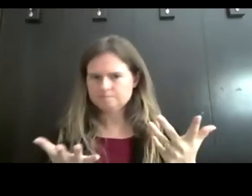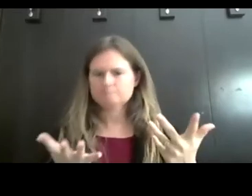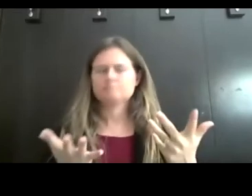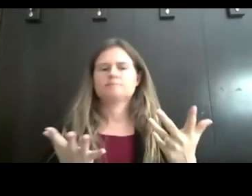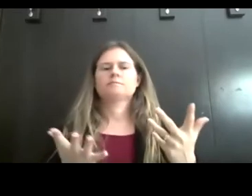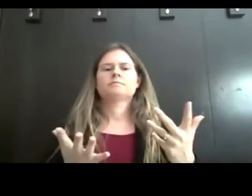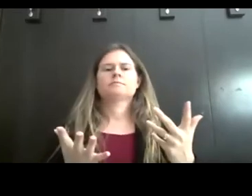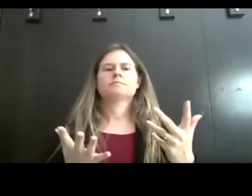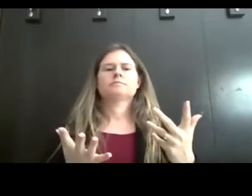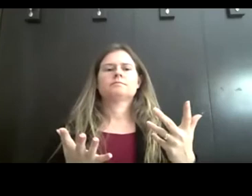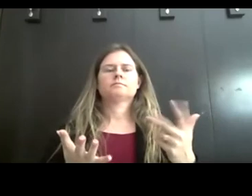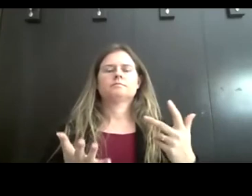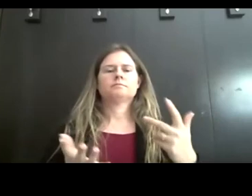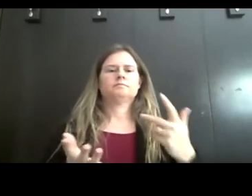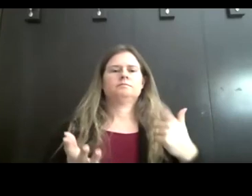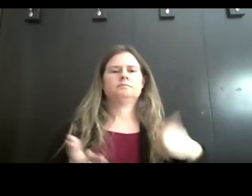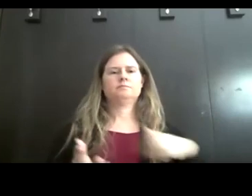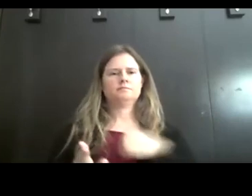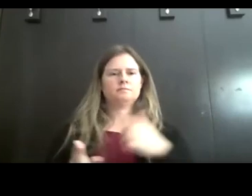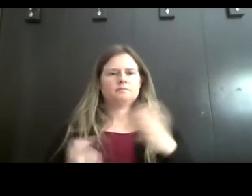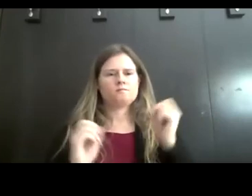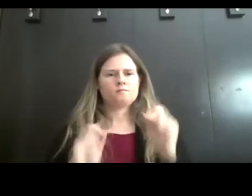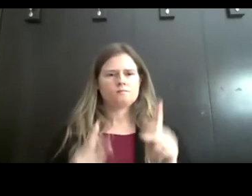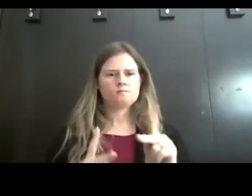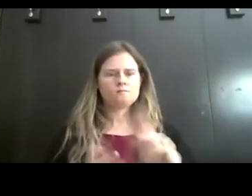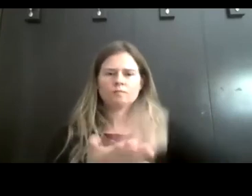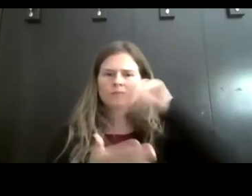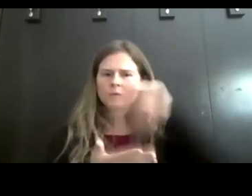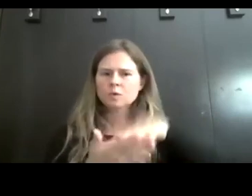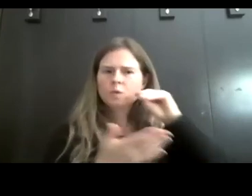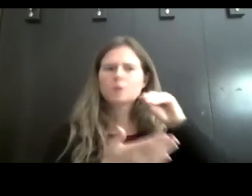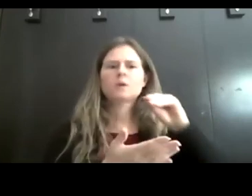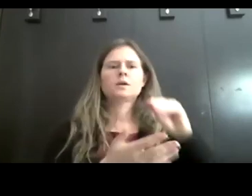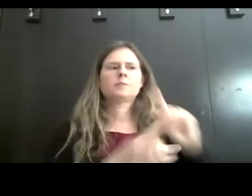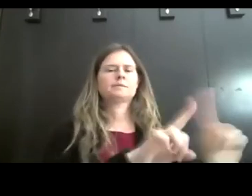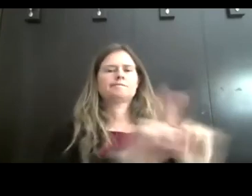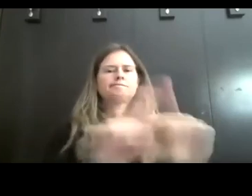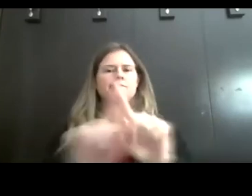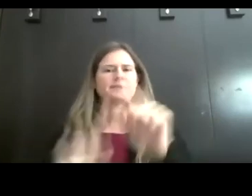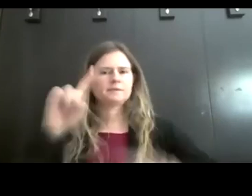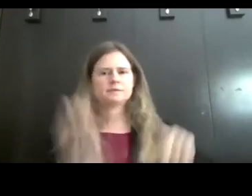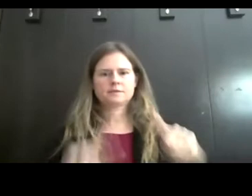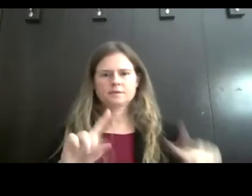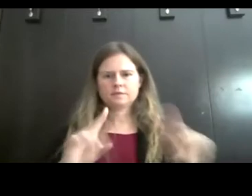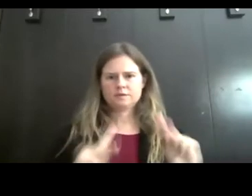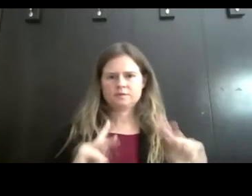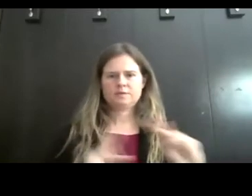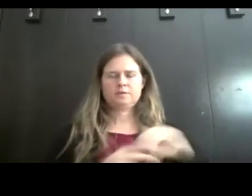certain we all have an opportunity to learn more about the individuals, the organizations that are a part of our